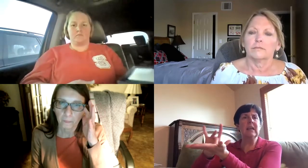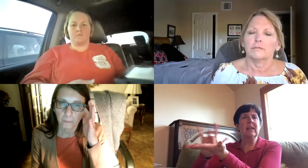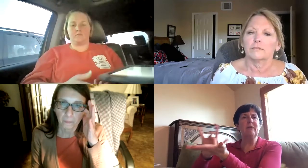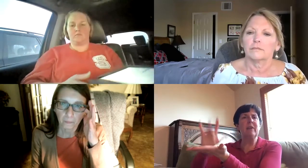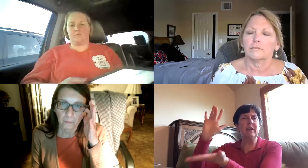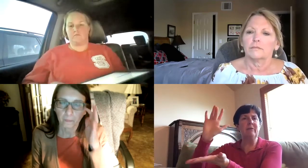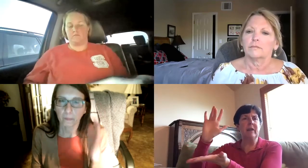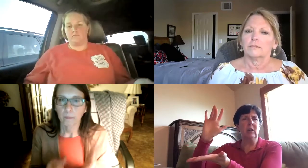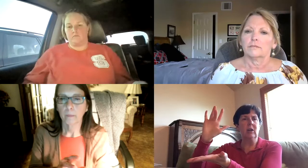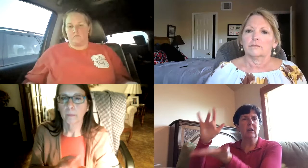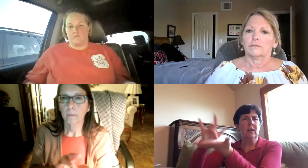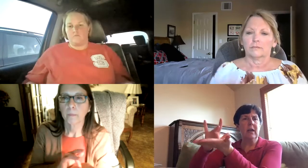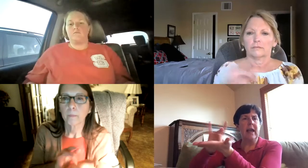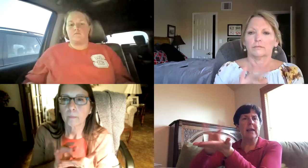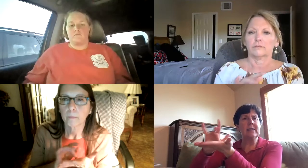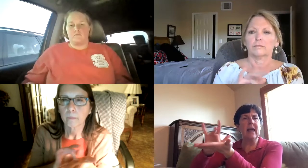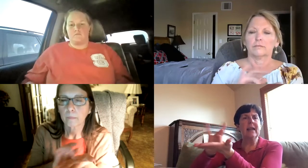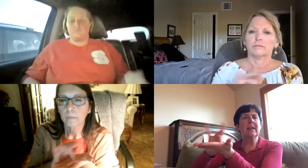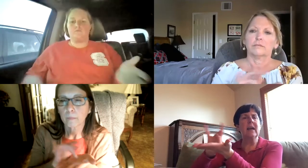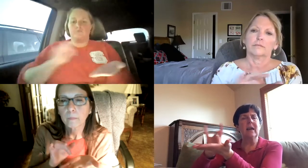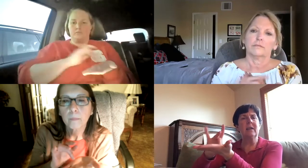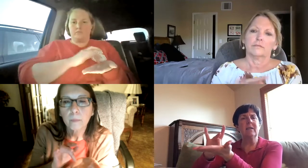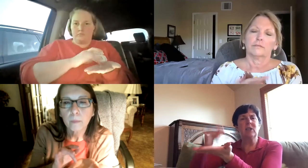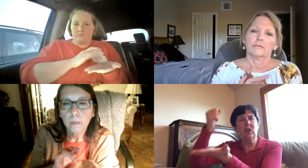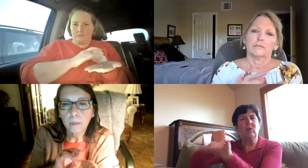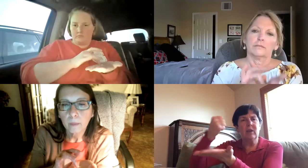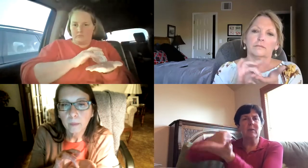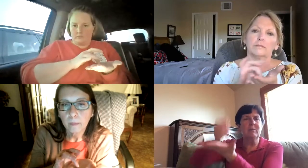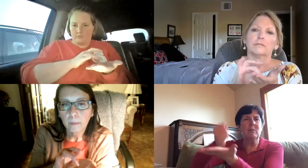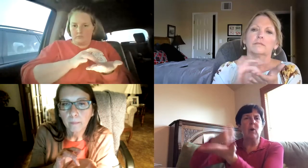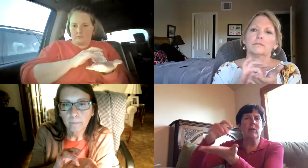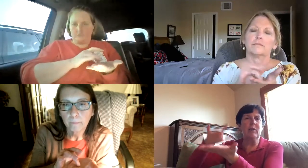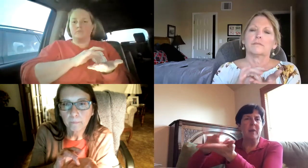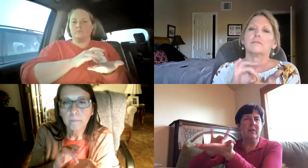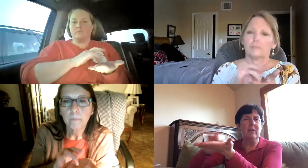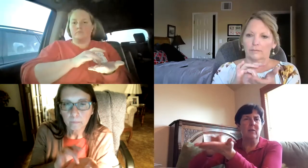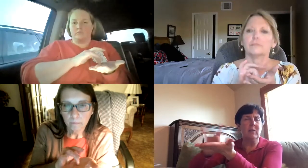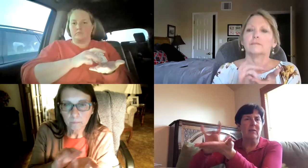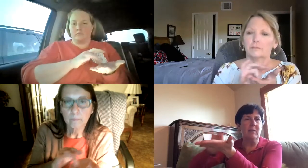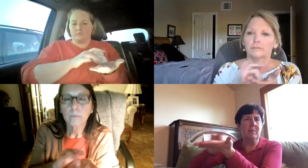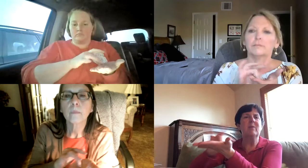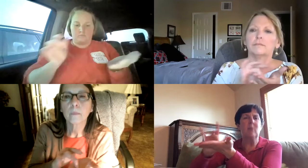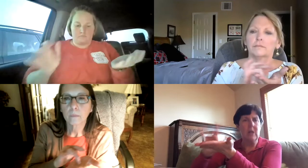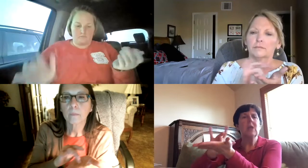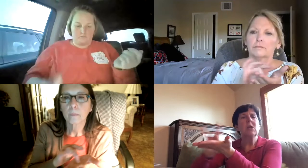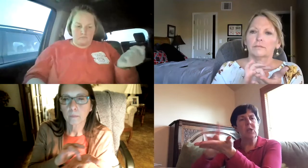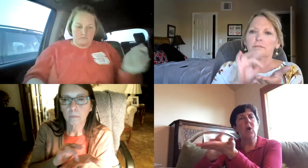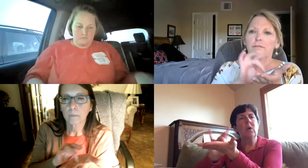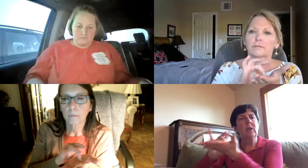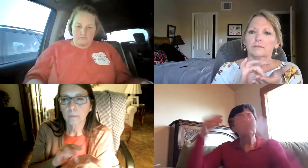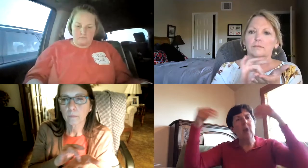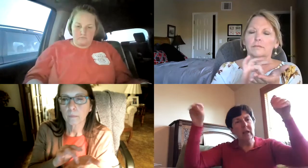is again the feeling finger. And it's like the, you know, the mortar and pestle or whatever for.